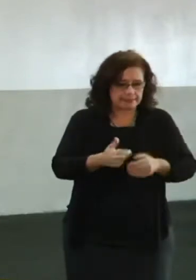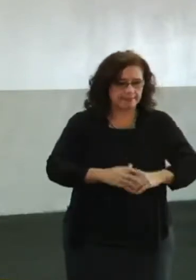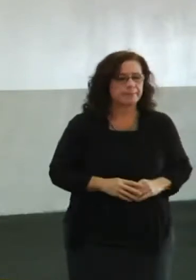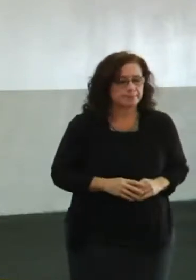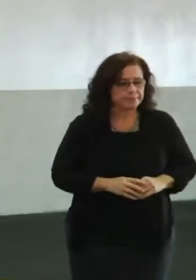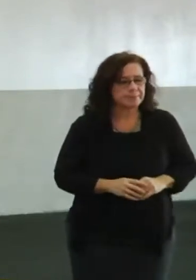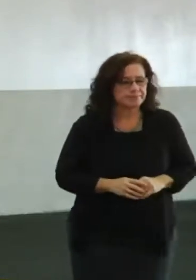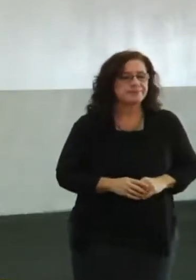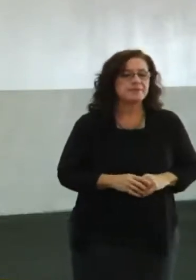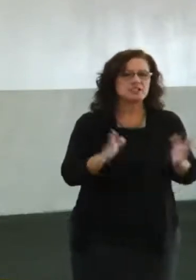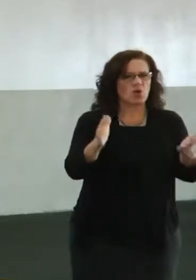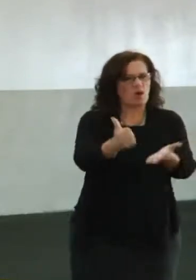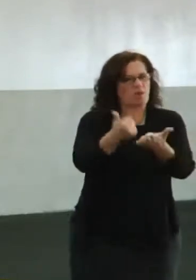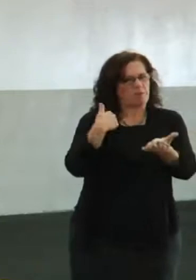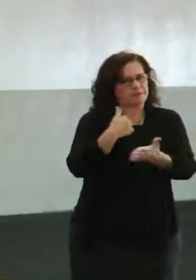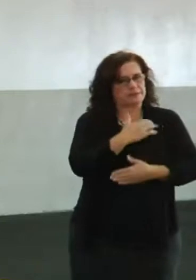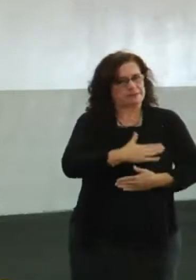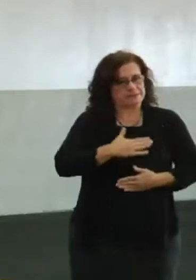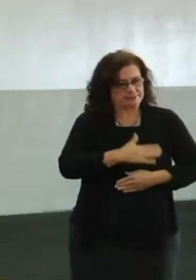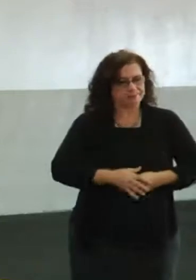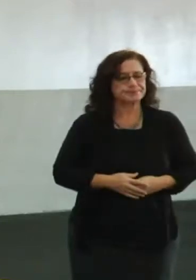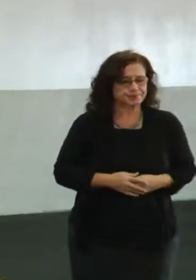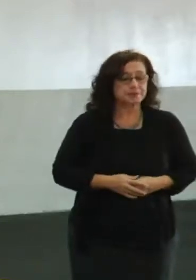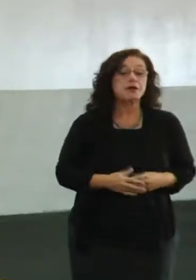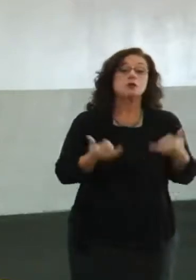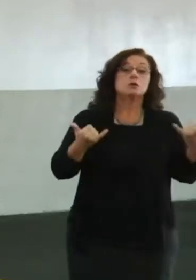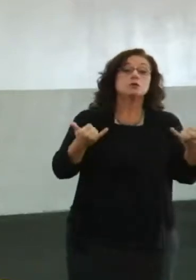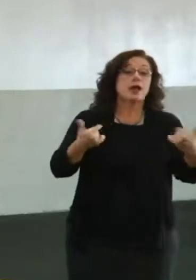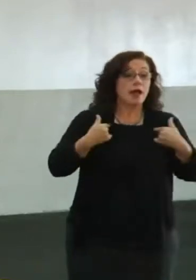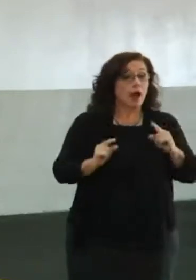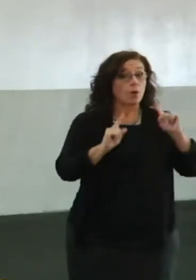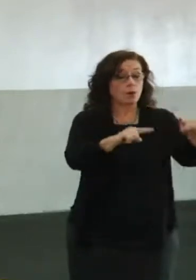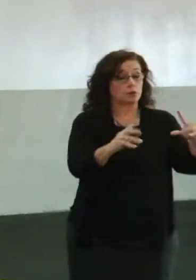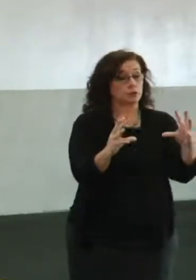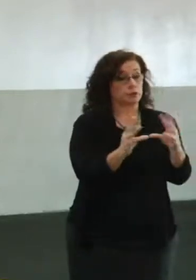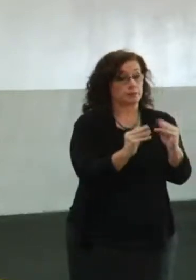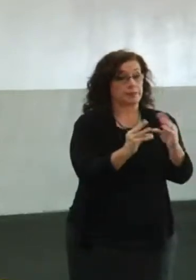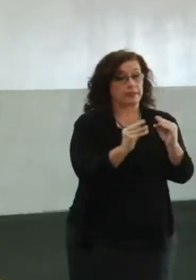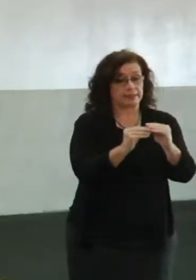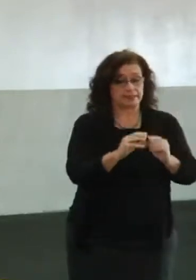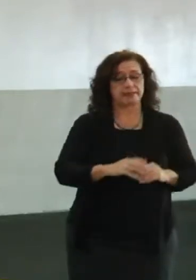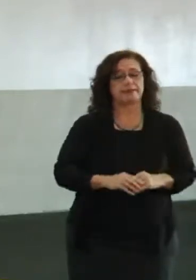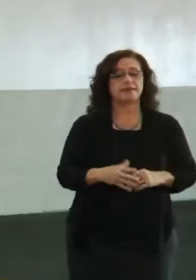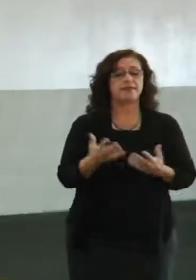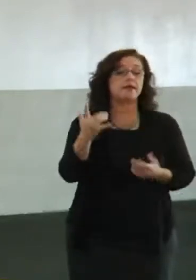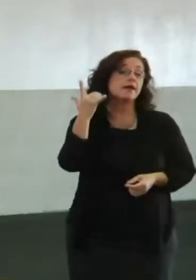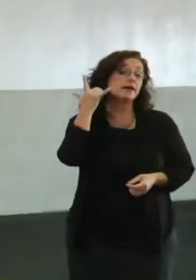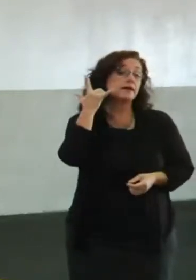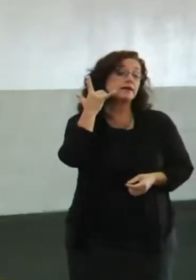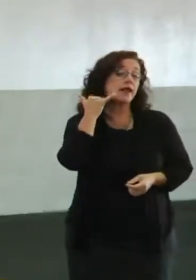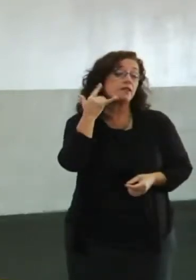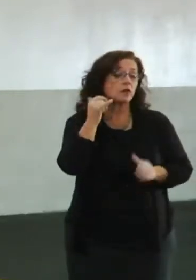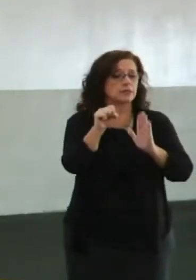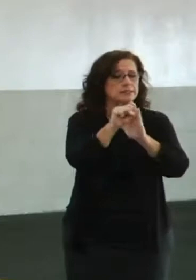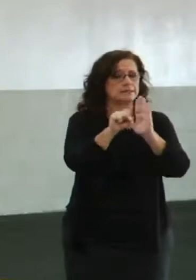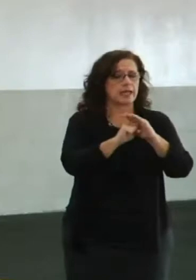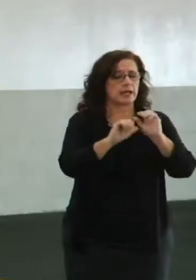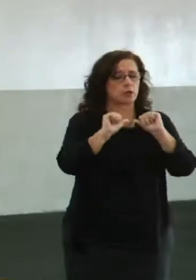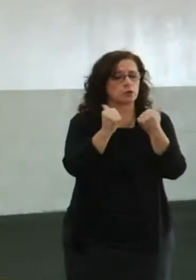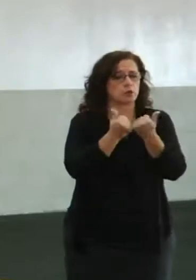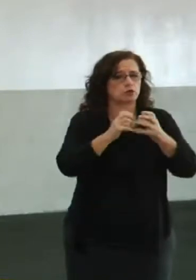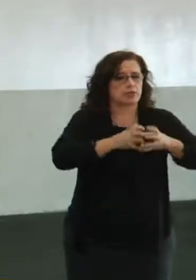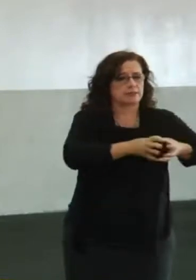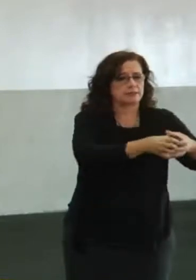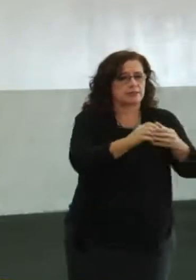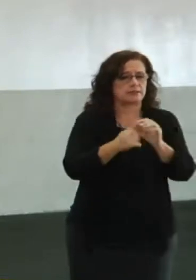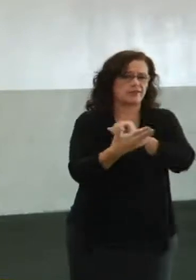of Counties conference today, and Gavin Newsom, our California State Governor, was there talking about the